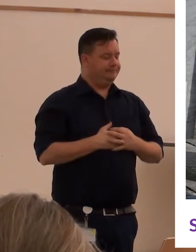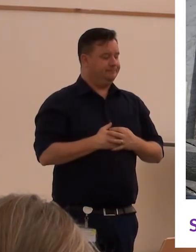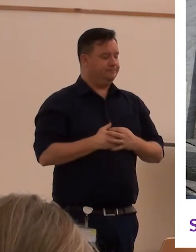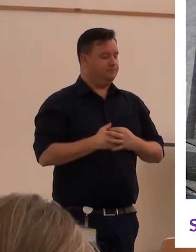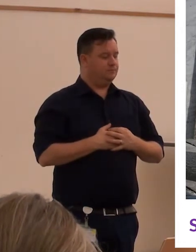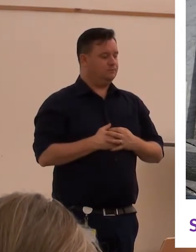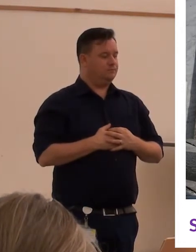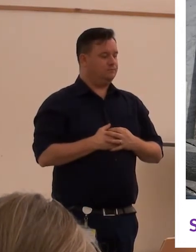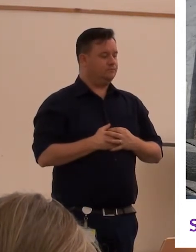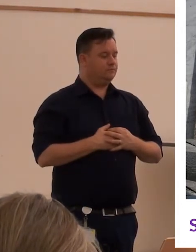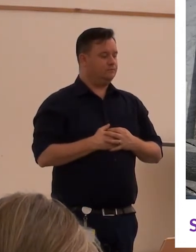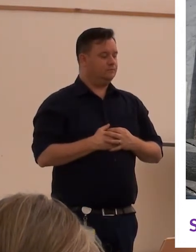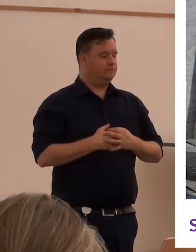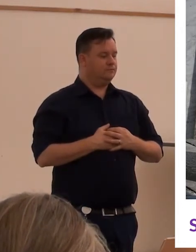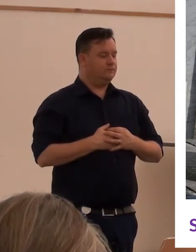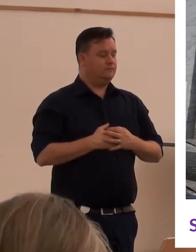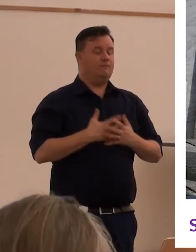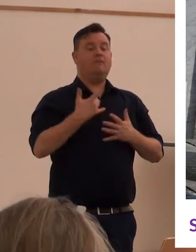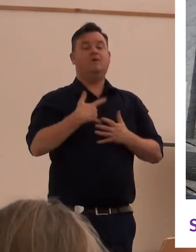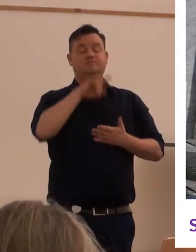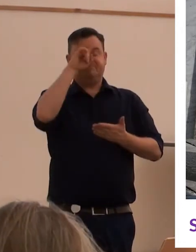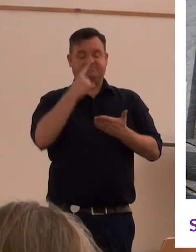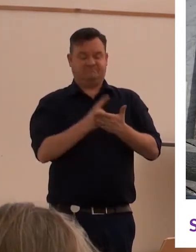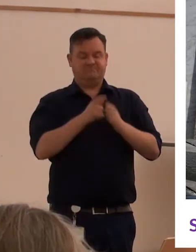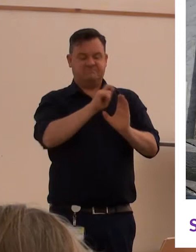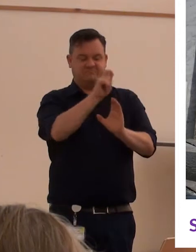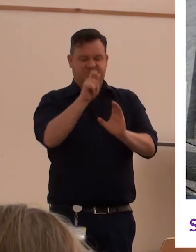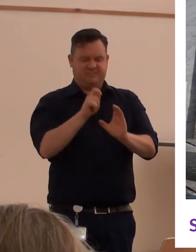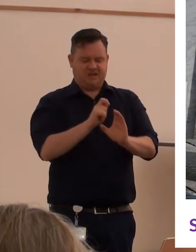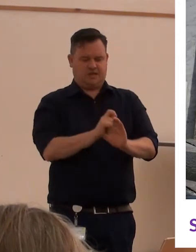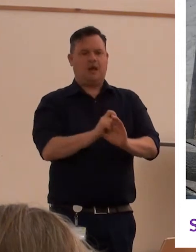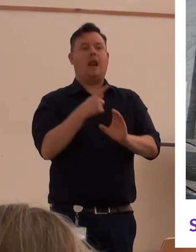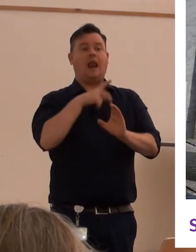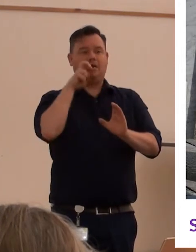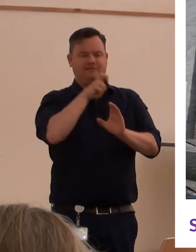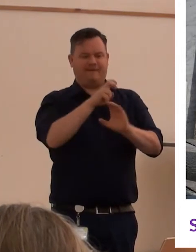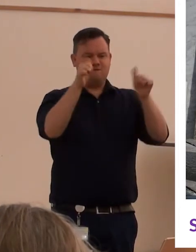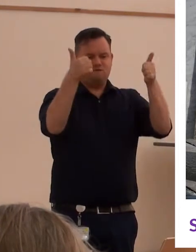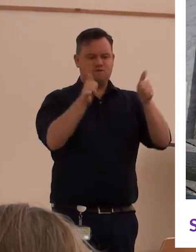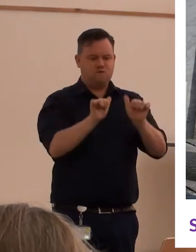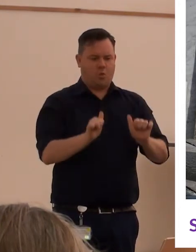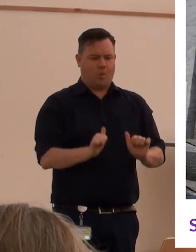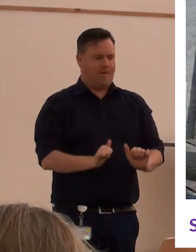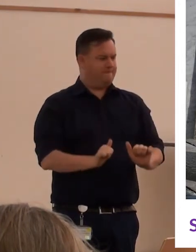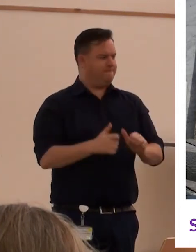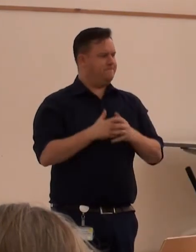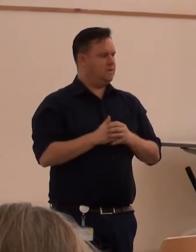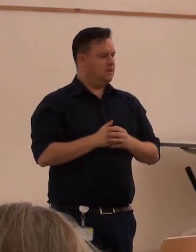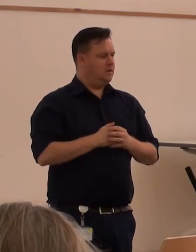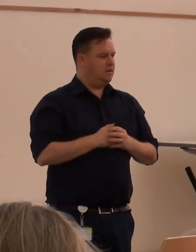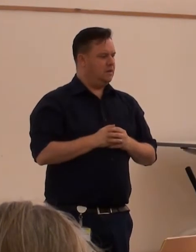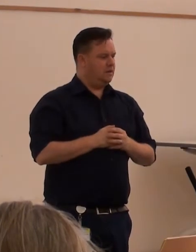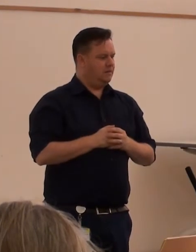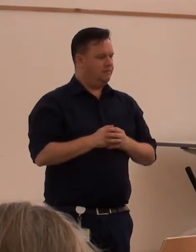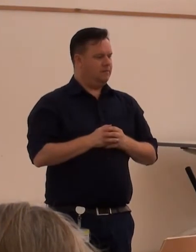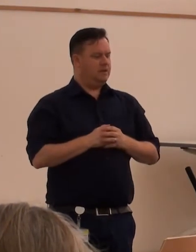increasing. And so I carved this work, which is a certain like form. It pierces the eyeball on